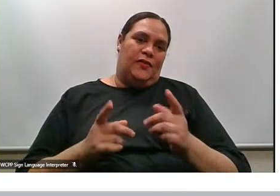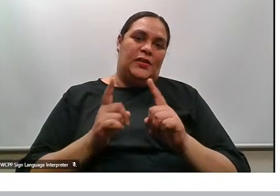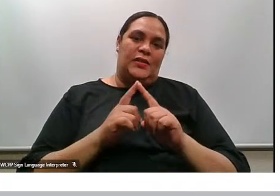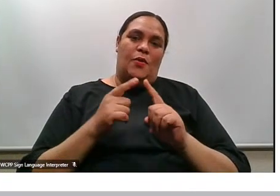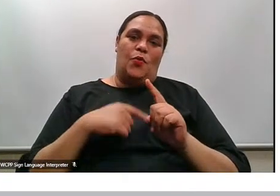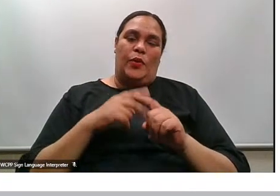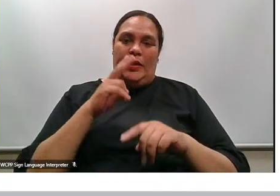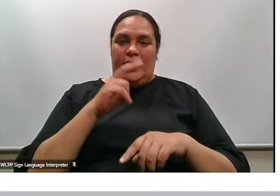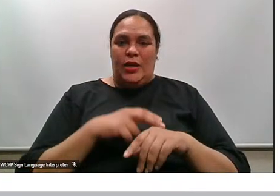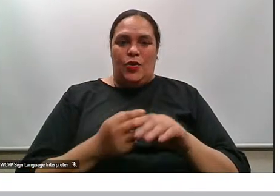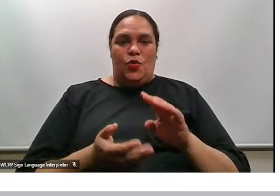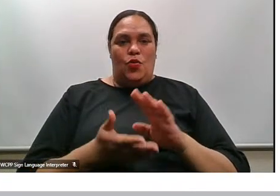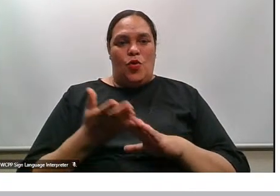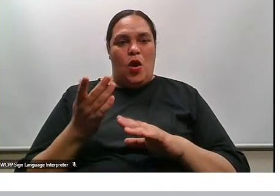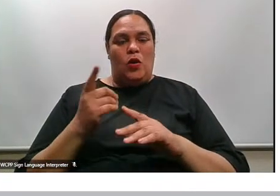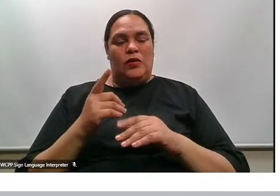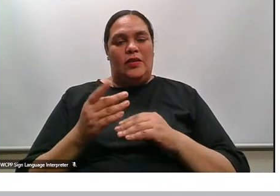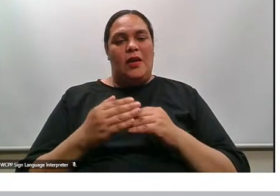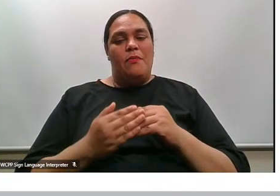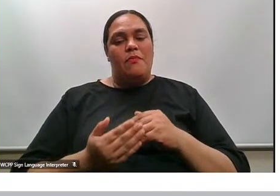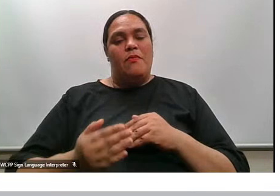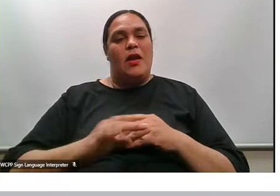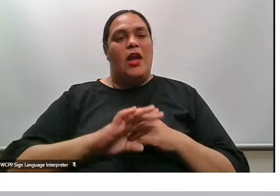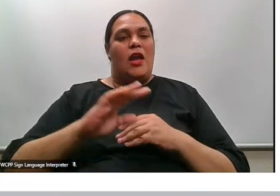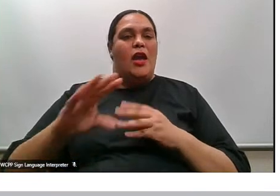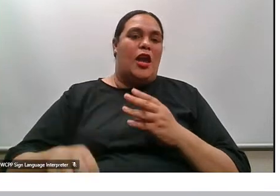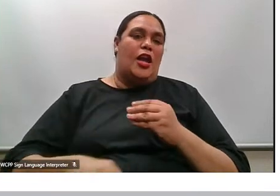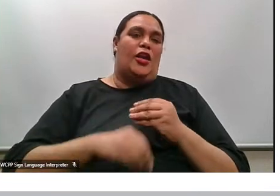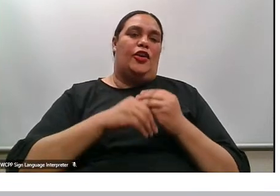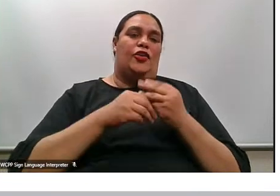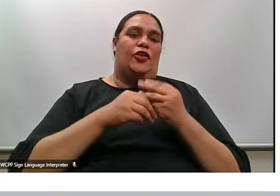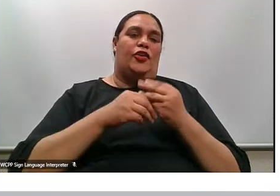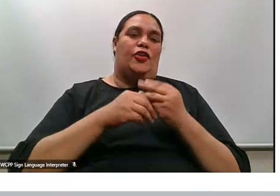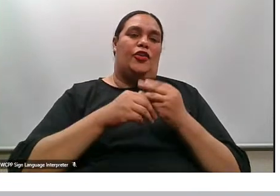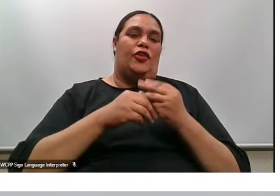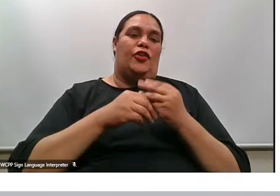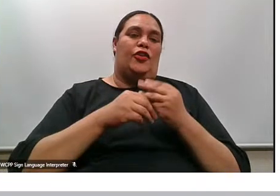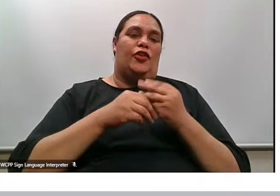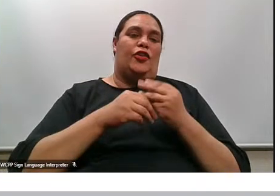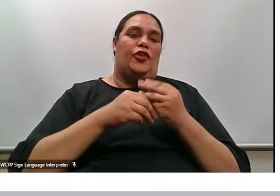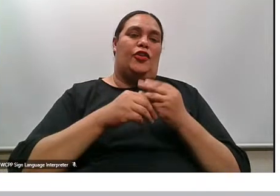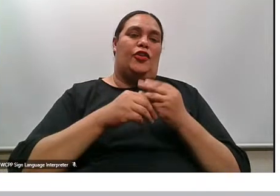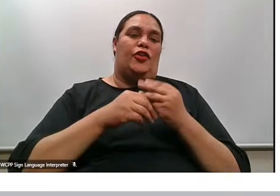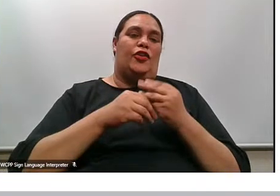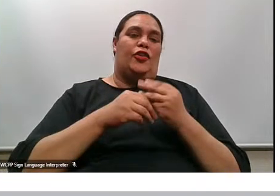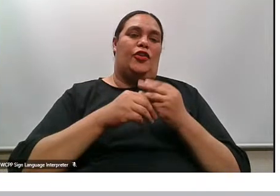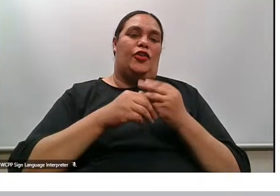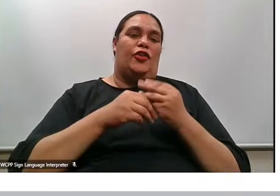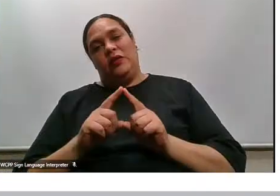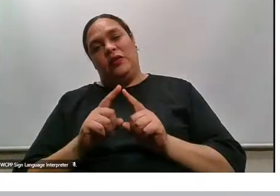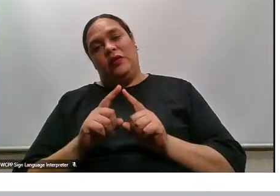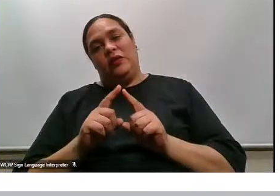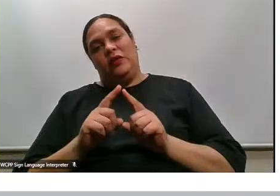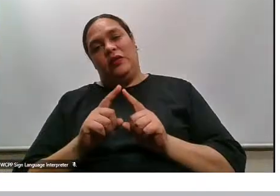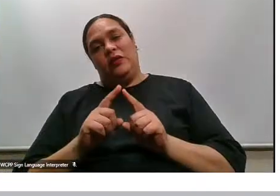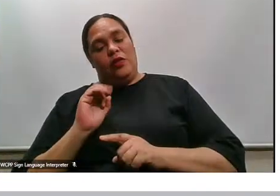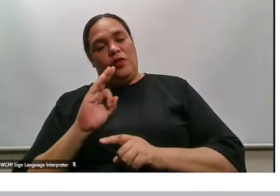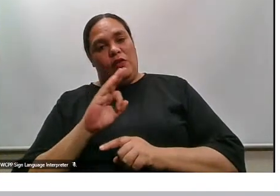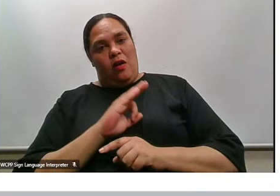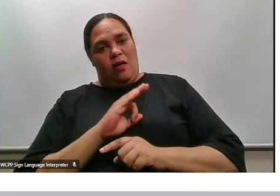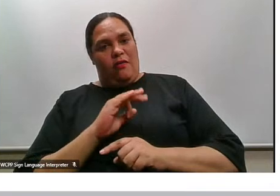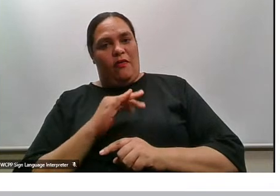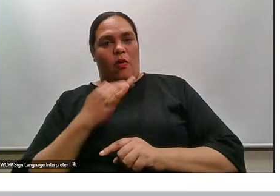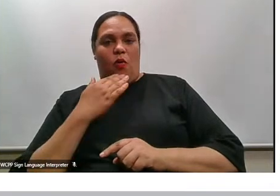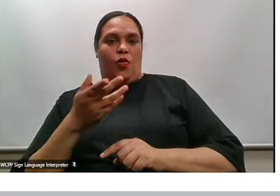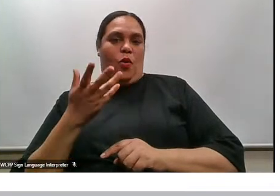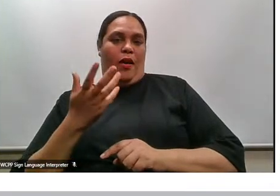have to go an extra mile, and that puts a workload to the personnel that you